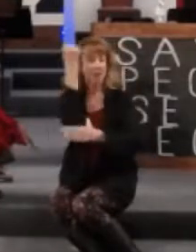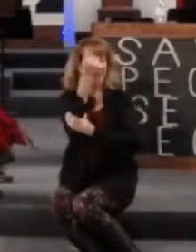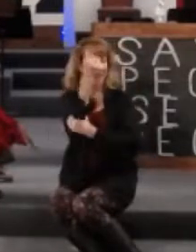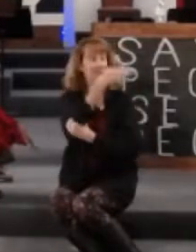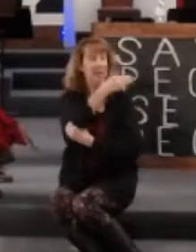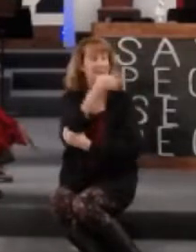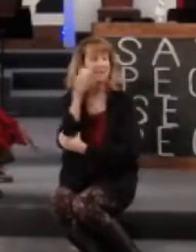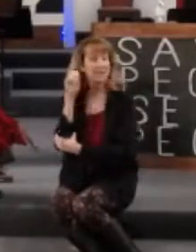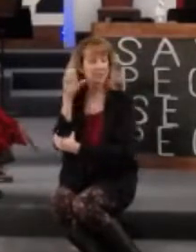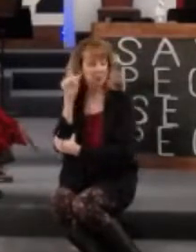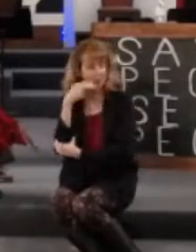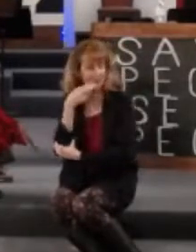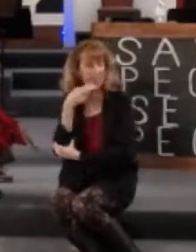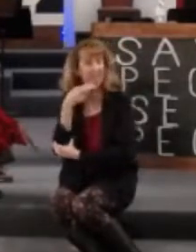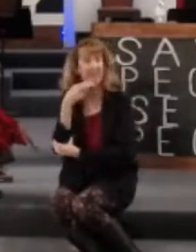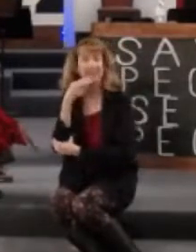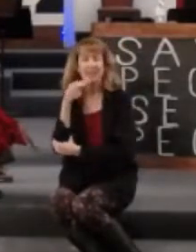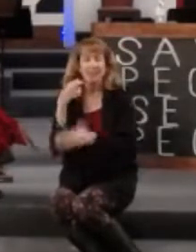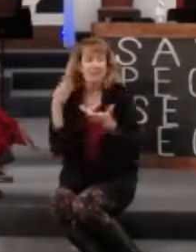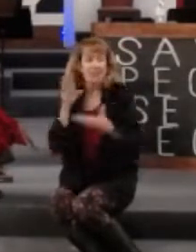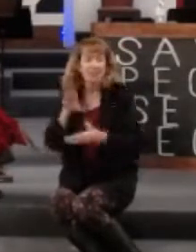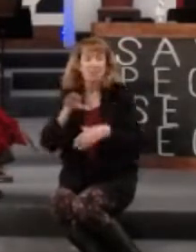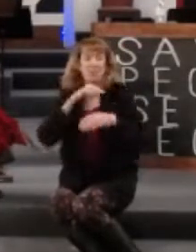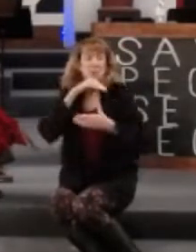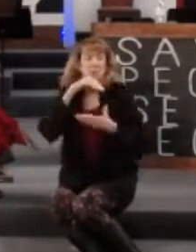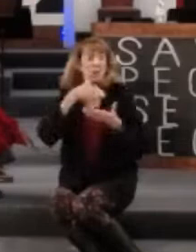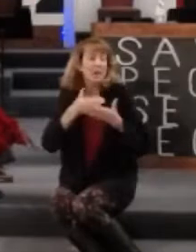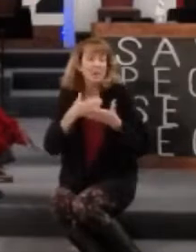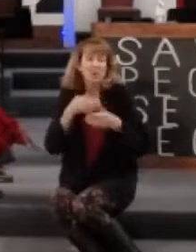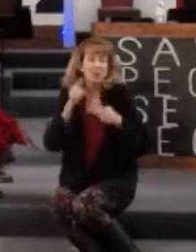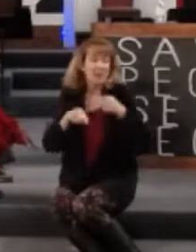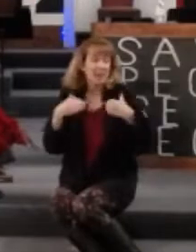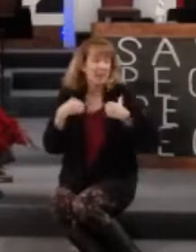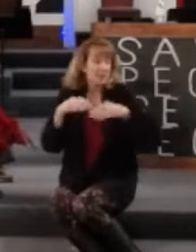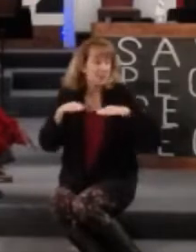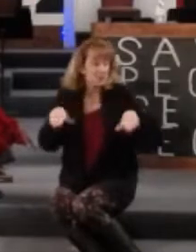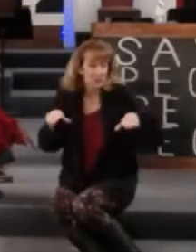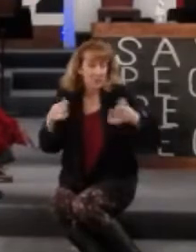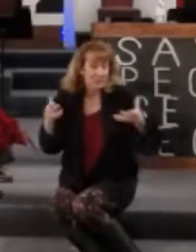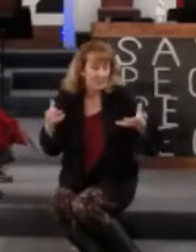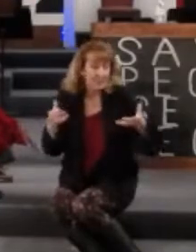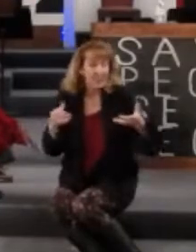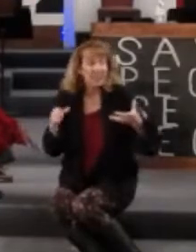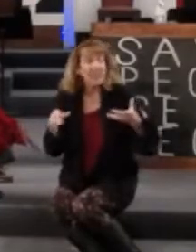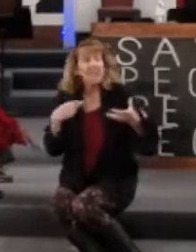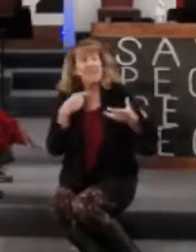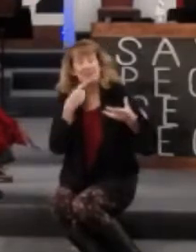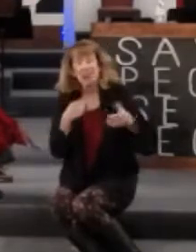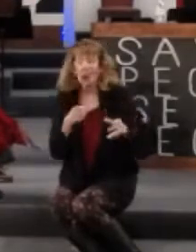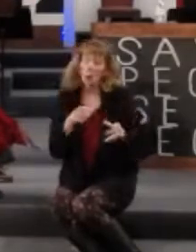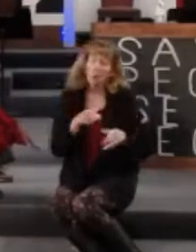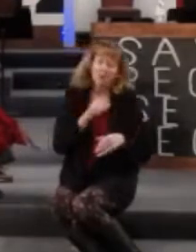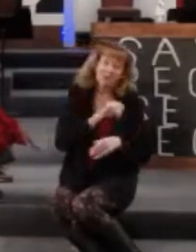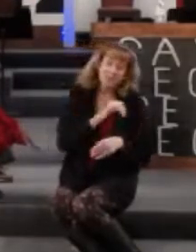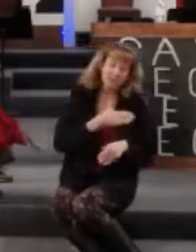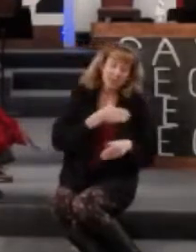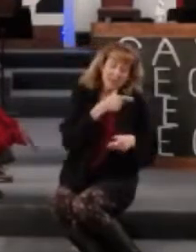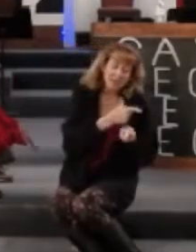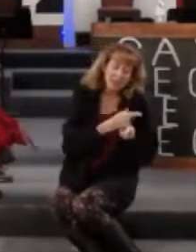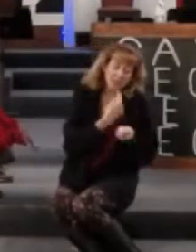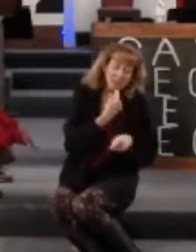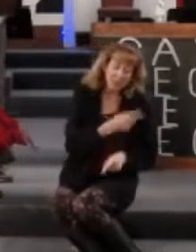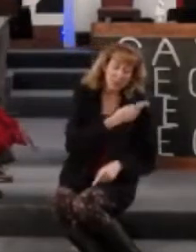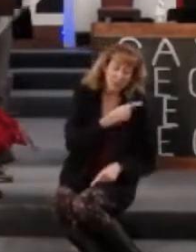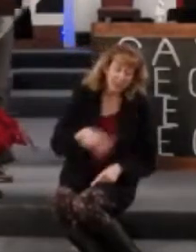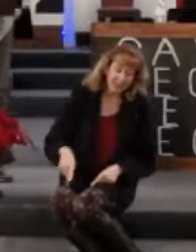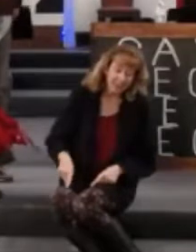tells Kings that his wife Sarah was his sister. I mean, he wasn't exactly lying, but Sarah gave Abraham